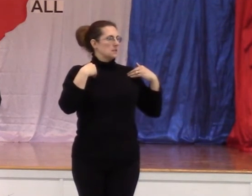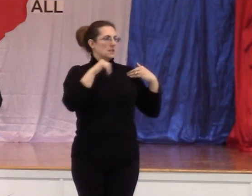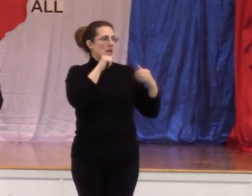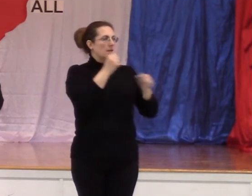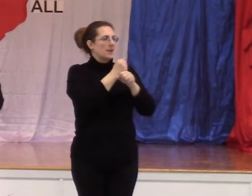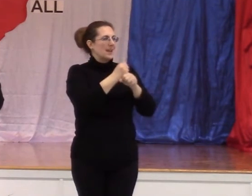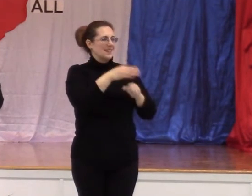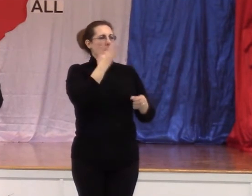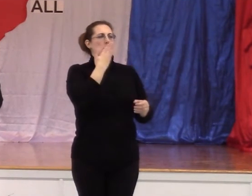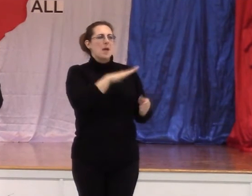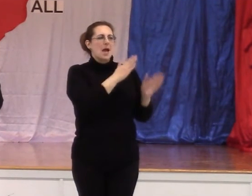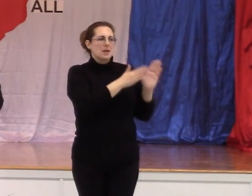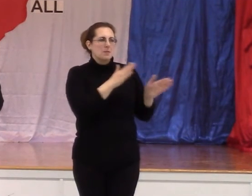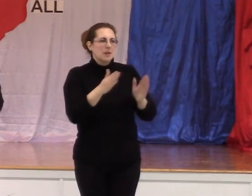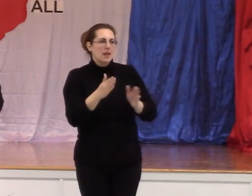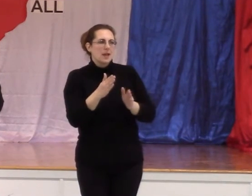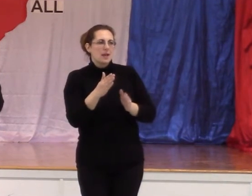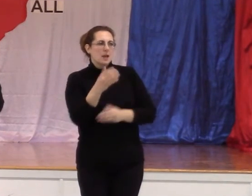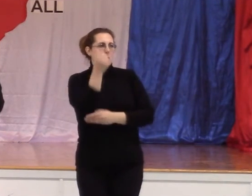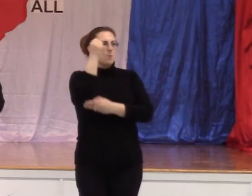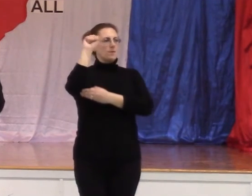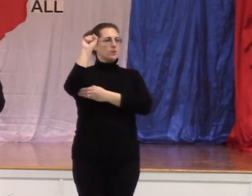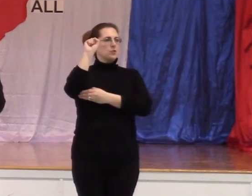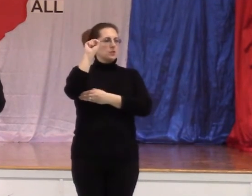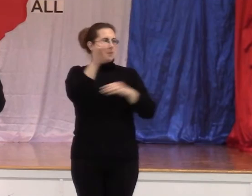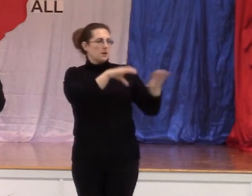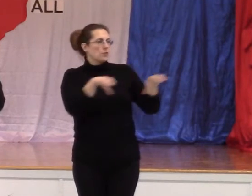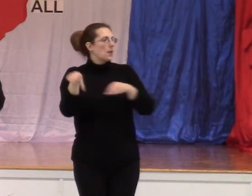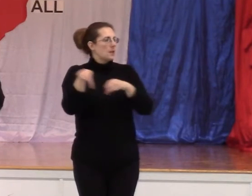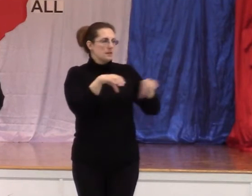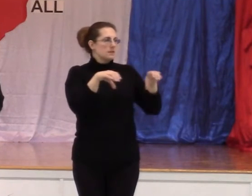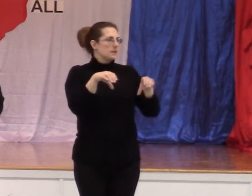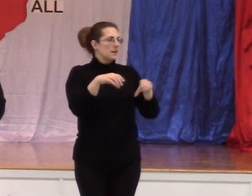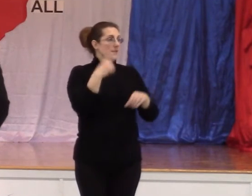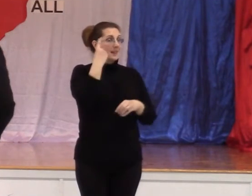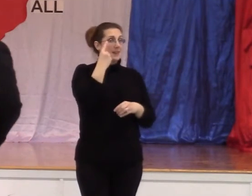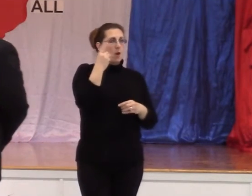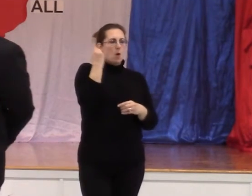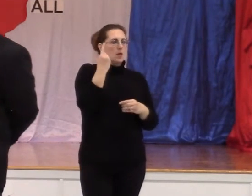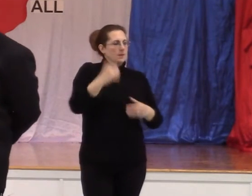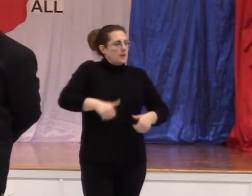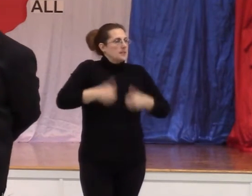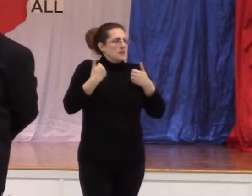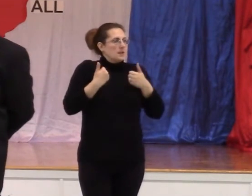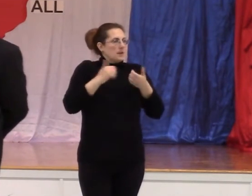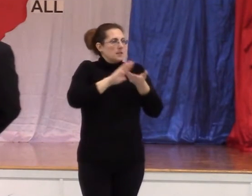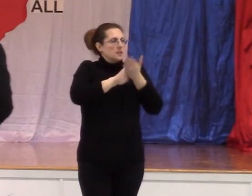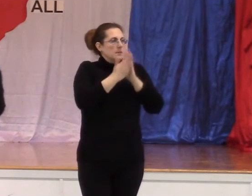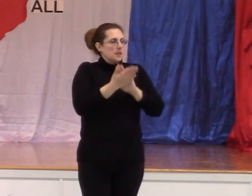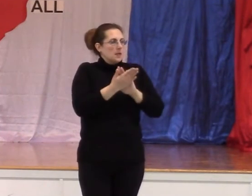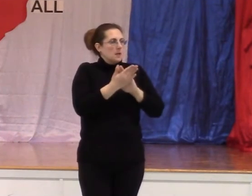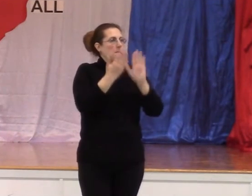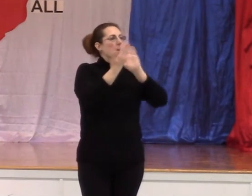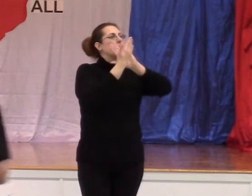planned revolutionary acts. They view the only way that they're going to survive is to become pacifists.